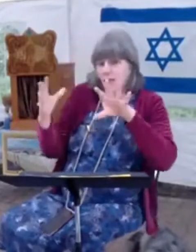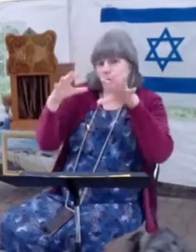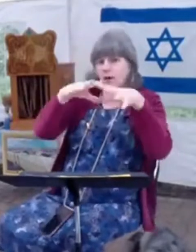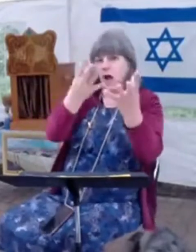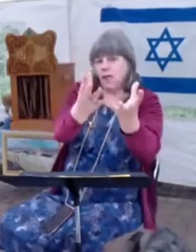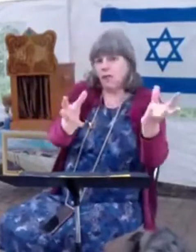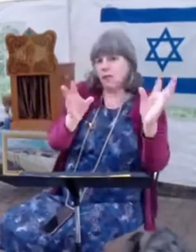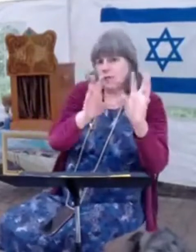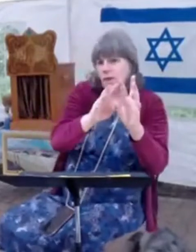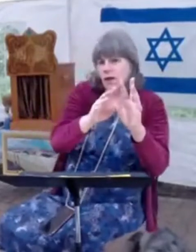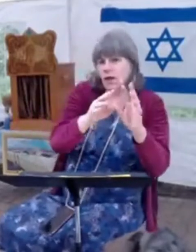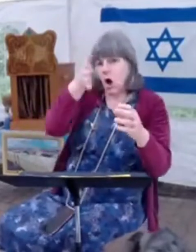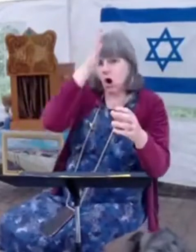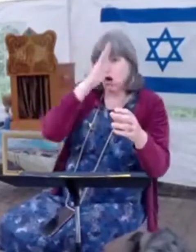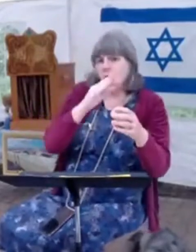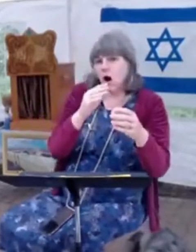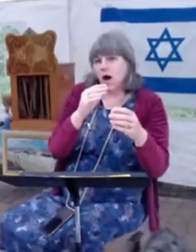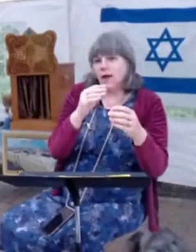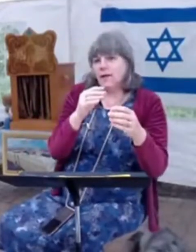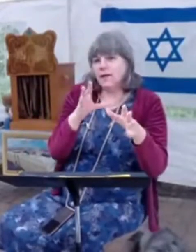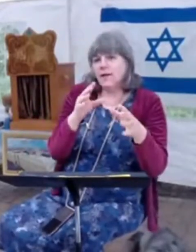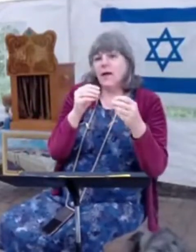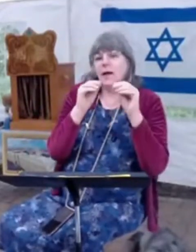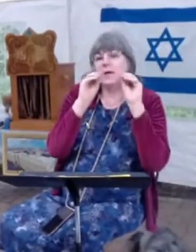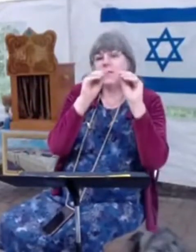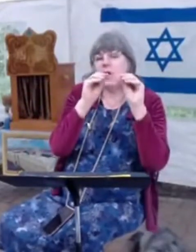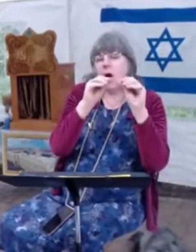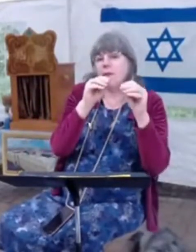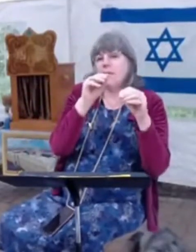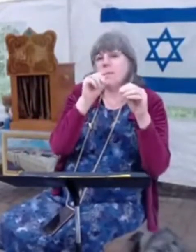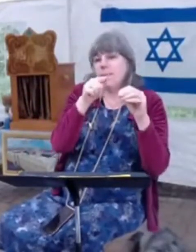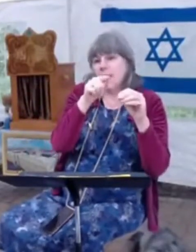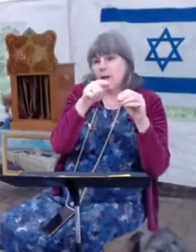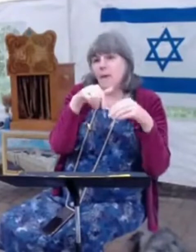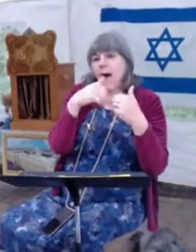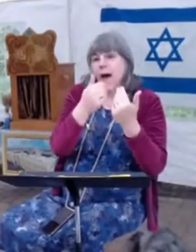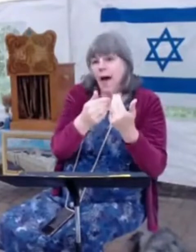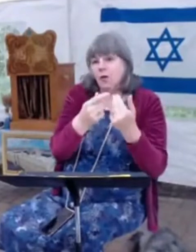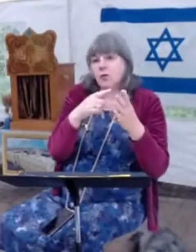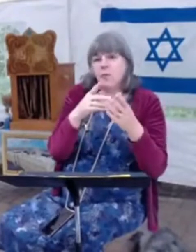The writer of the book of Hebrews talks about it.